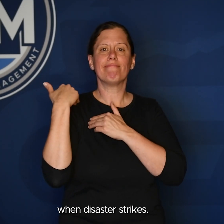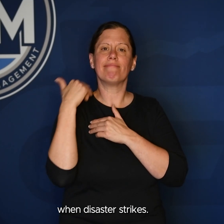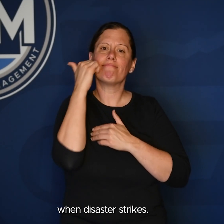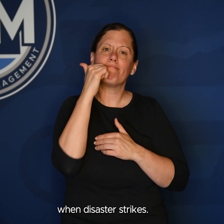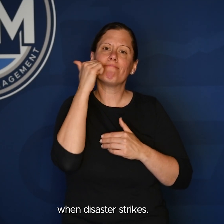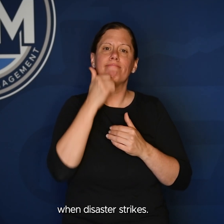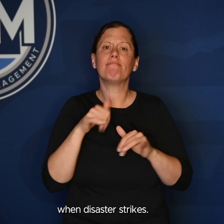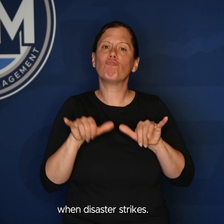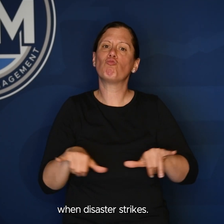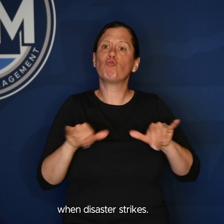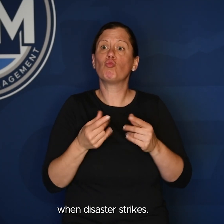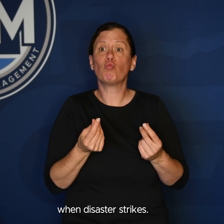disaster strikes.